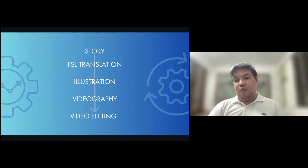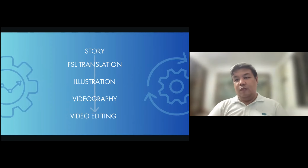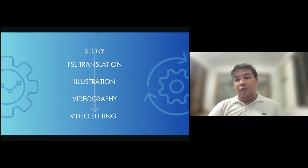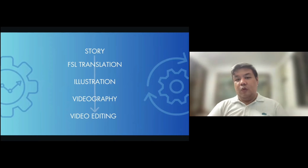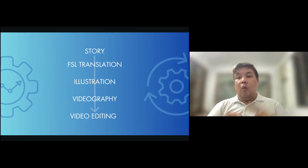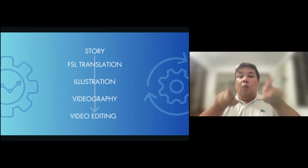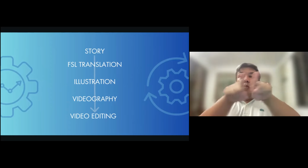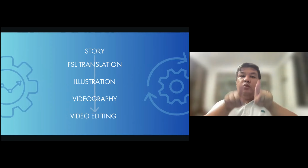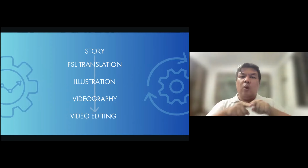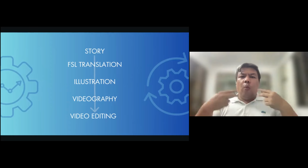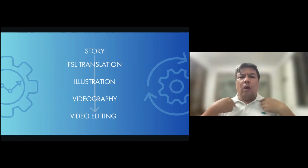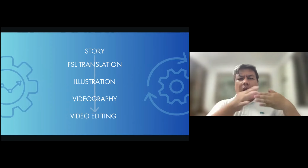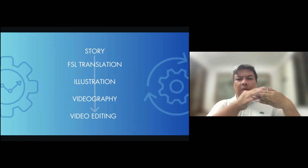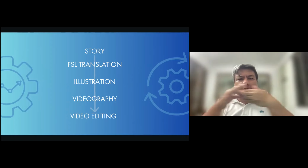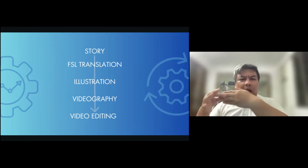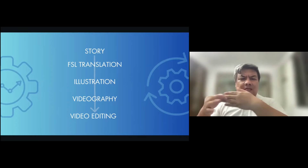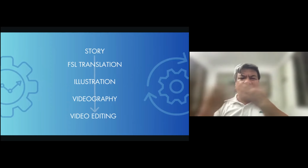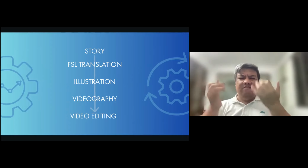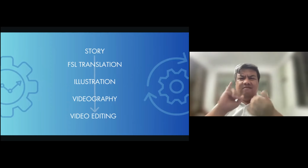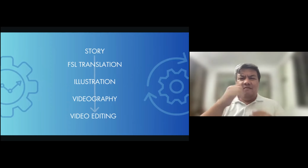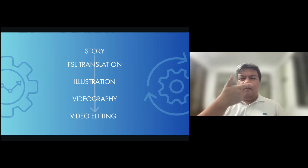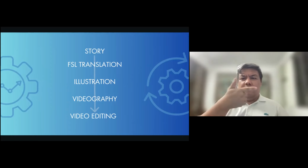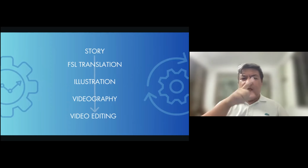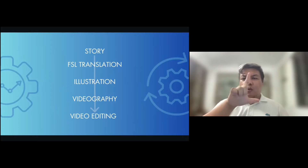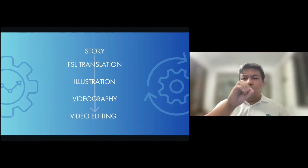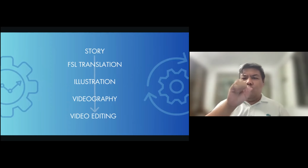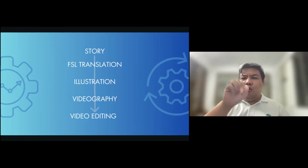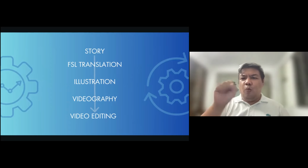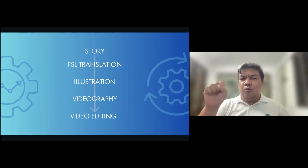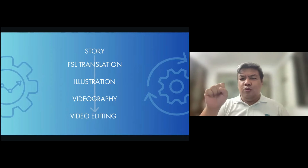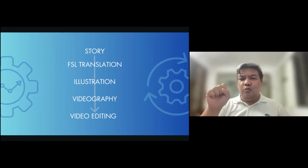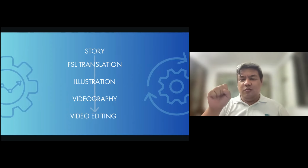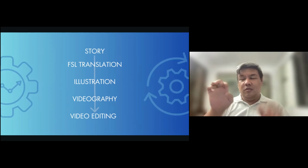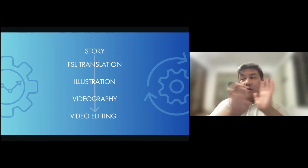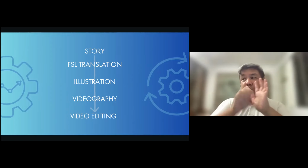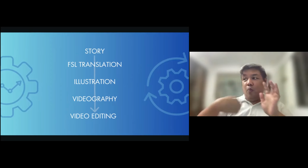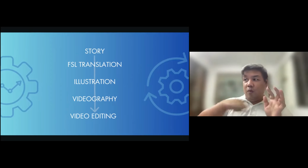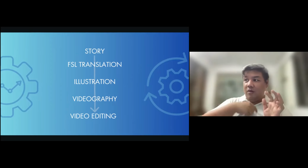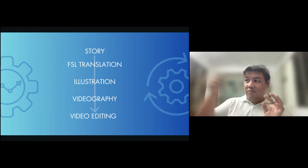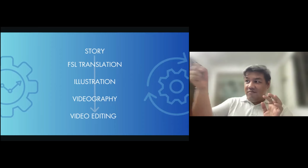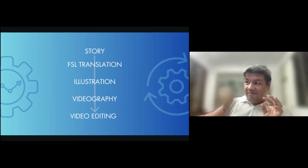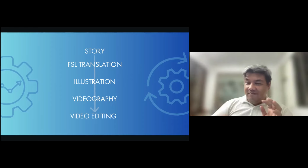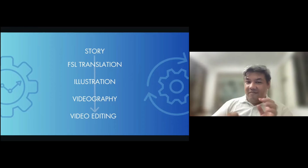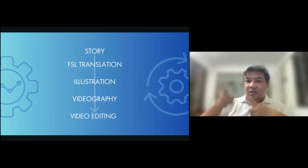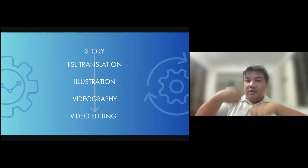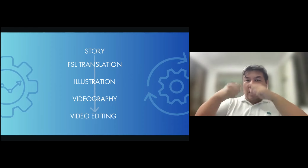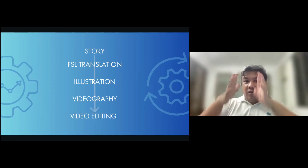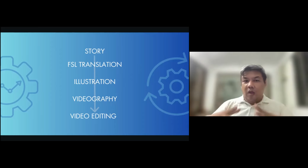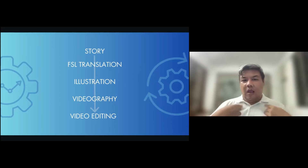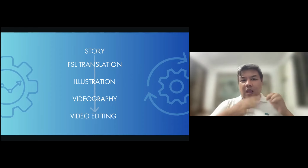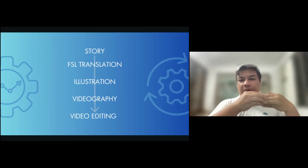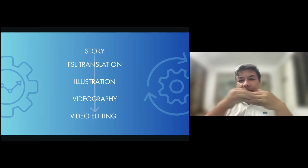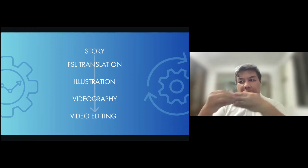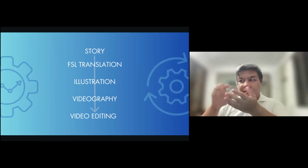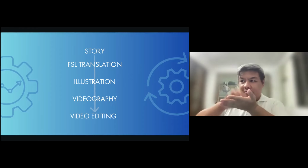in the Philippines, and we needed to do some research and to establish some guidance and the gloss that we were using. So